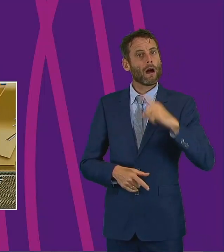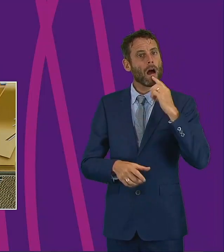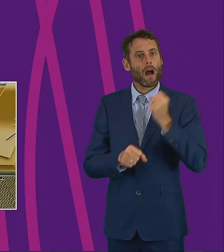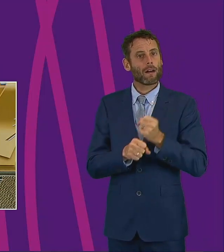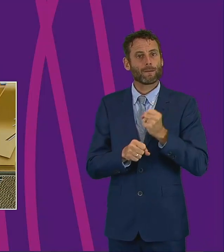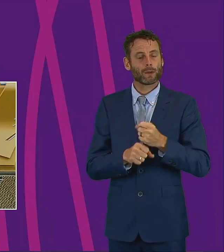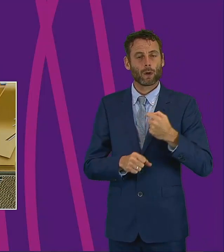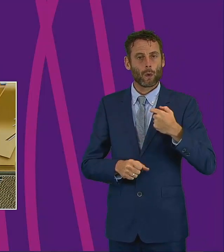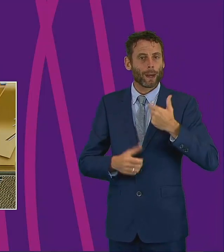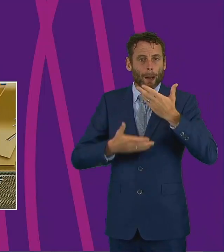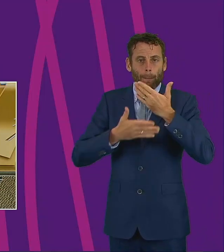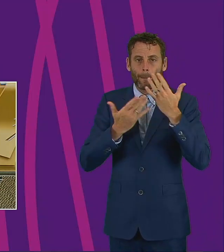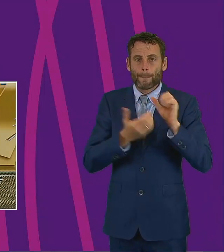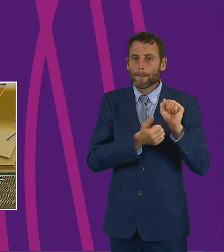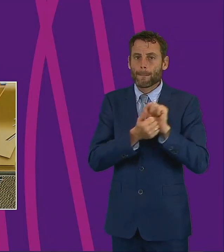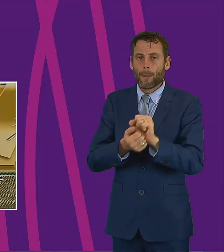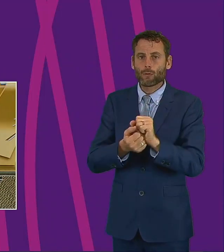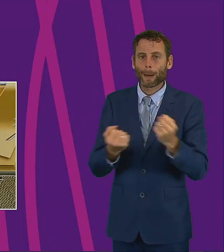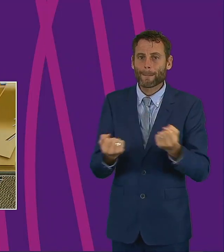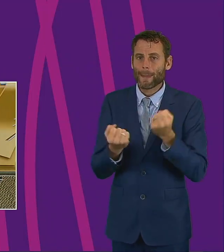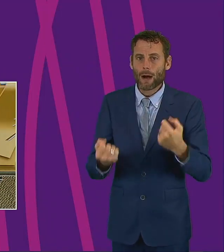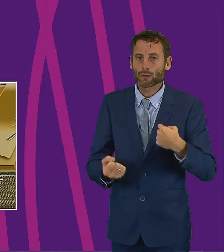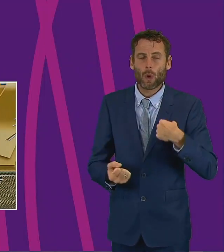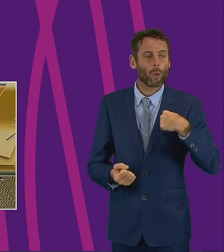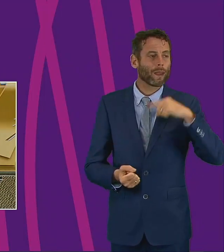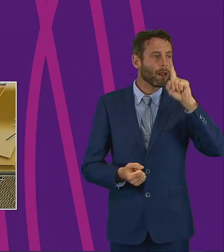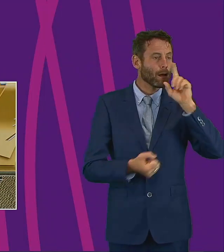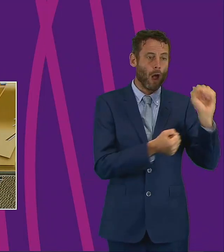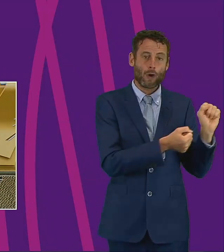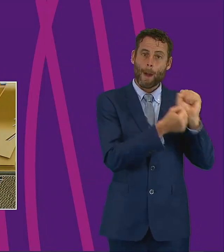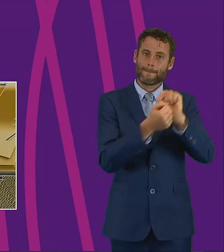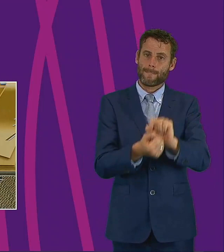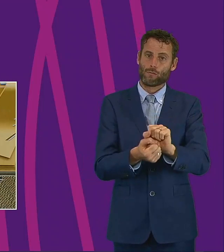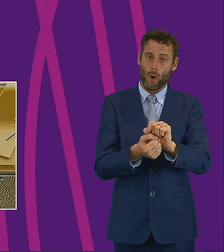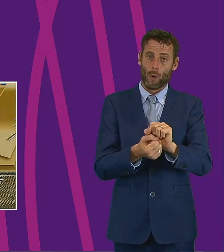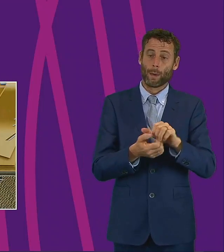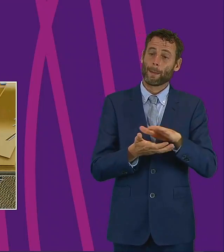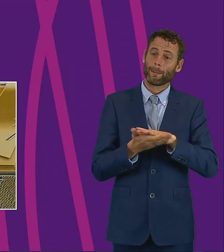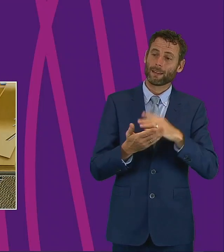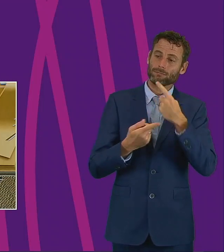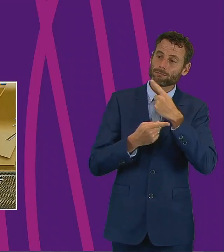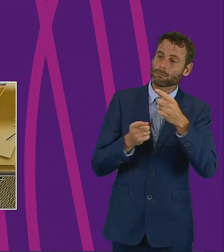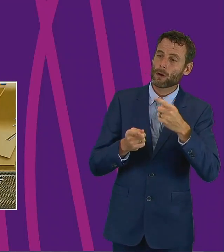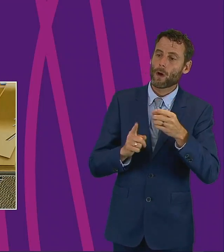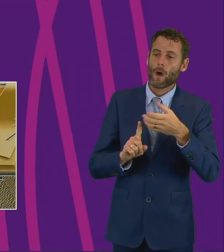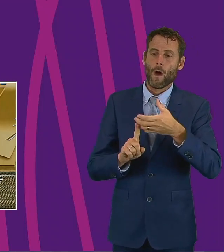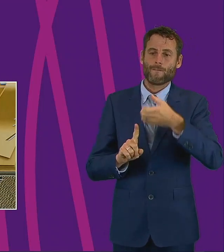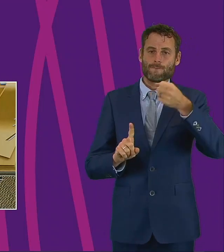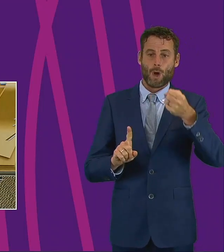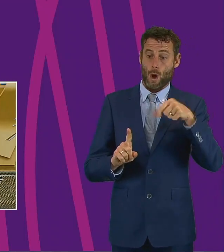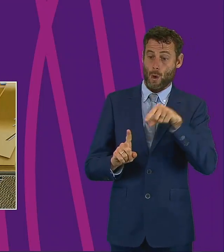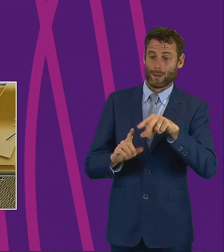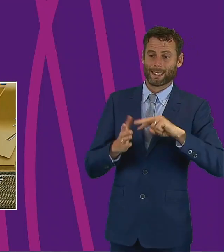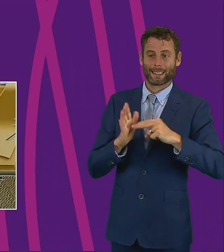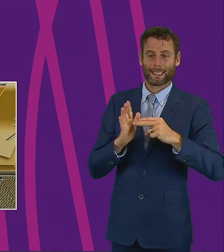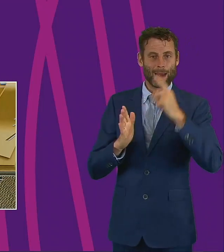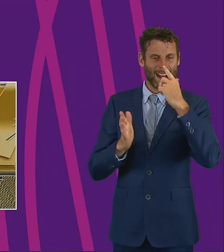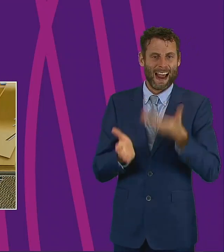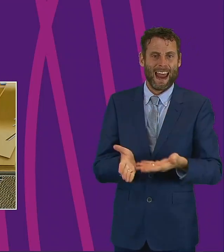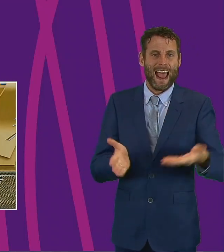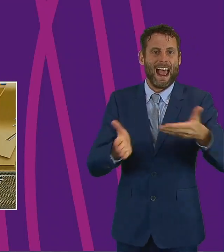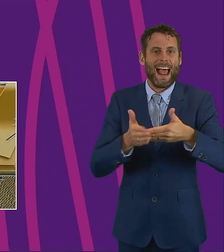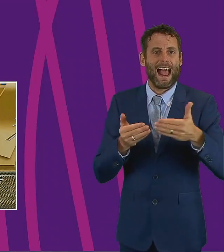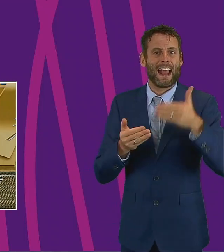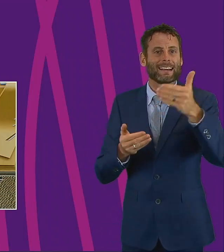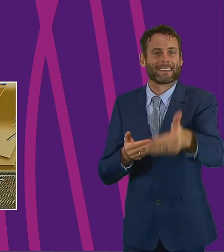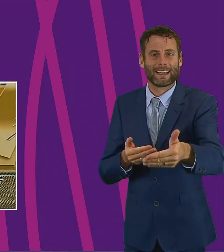in Scotland. That requires action from the UK Government. So we're keen to work with them to ensure that any extended or replacement scheme, which we hope there will be, meets